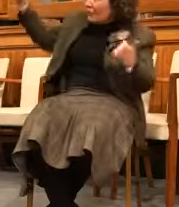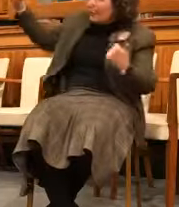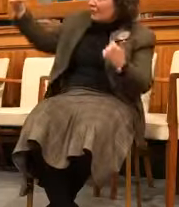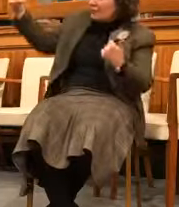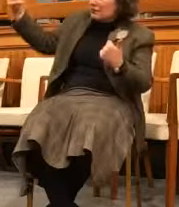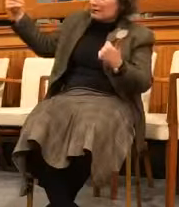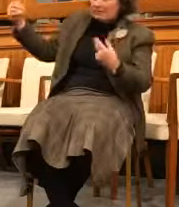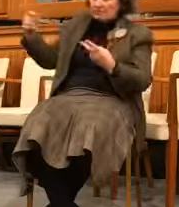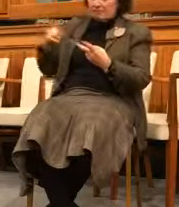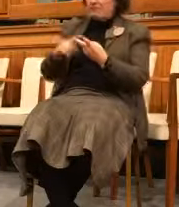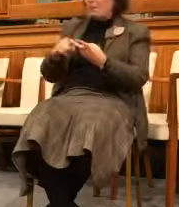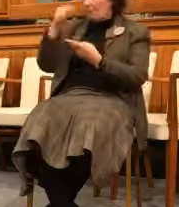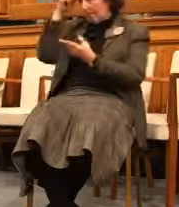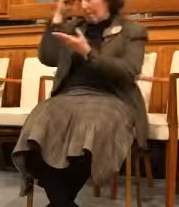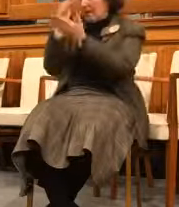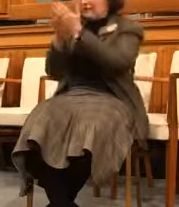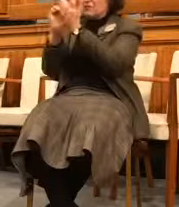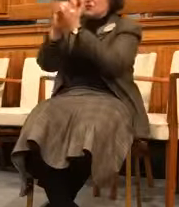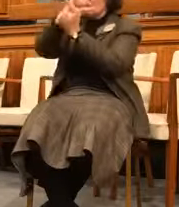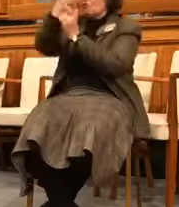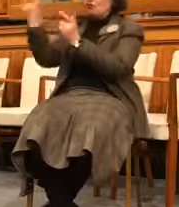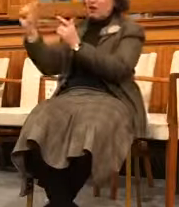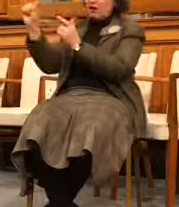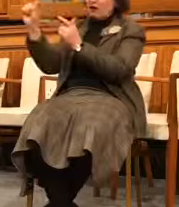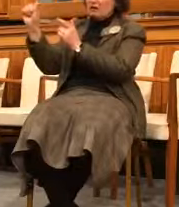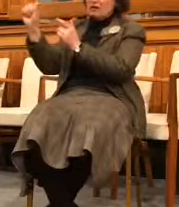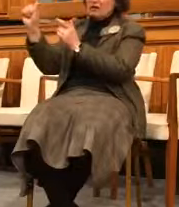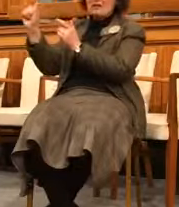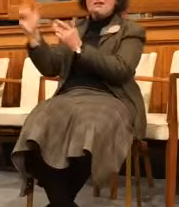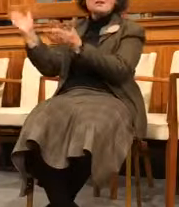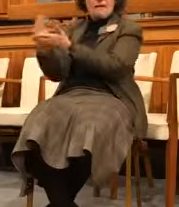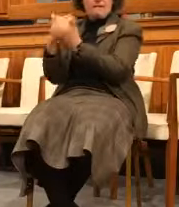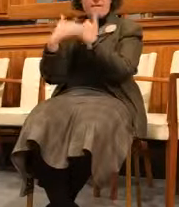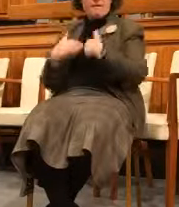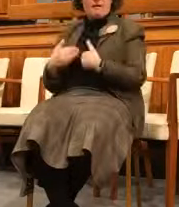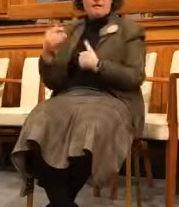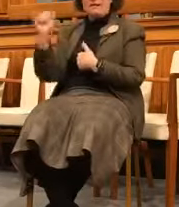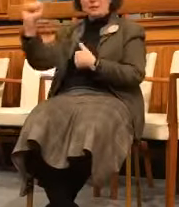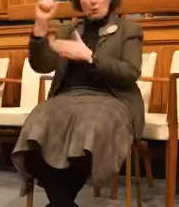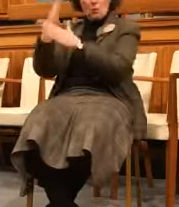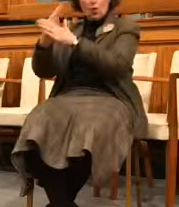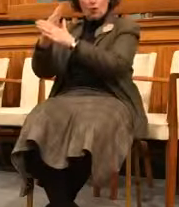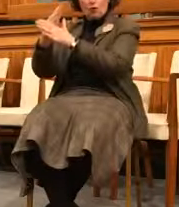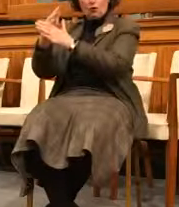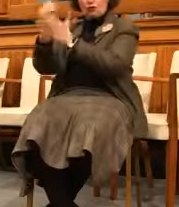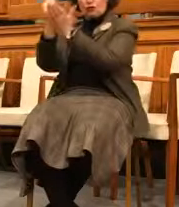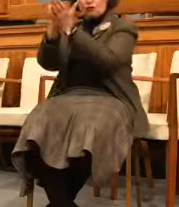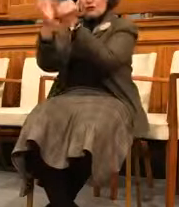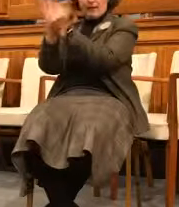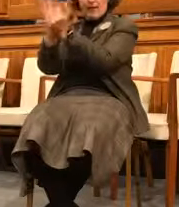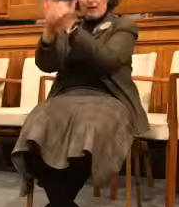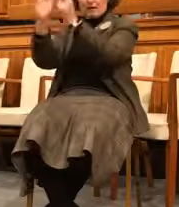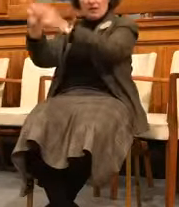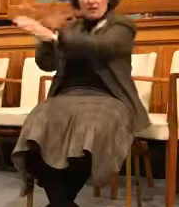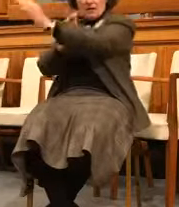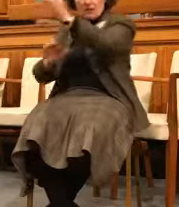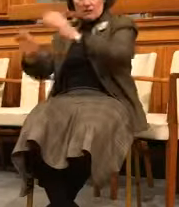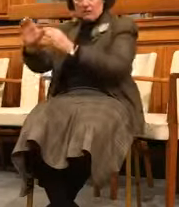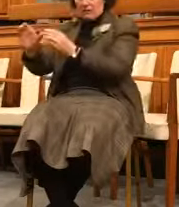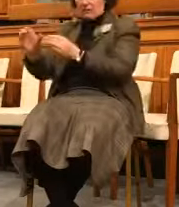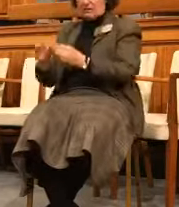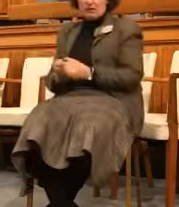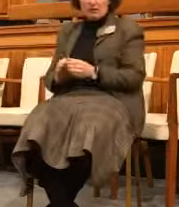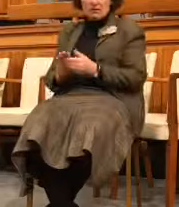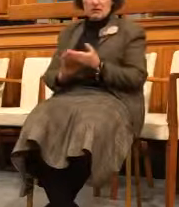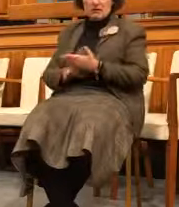person and work of Christ as an atoning Saviour, then heaven and hell is an issue, eternity